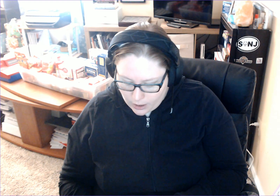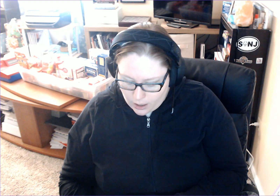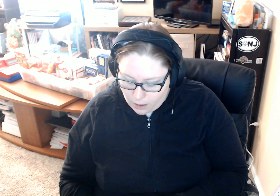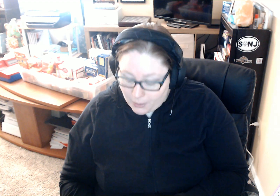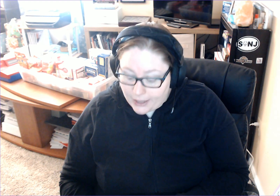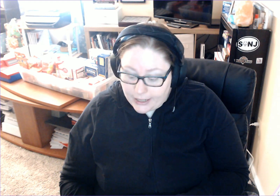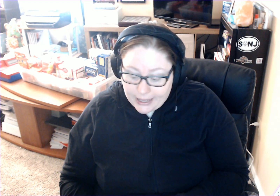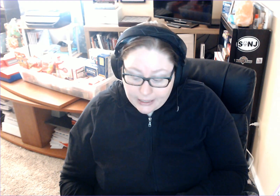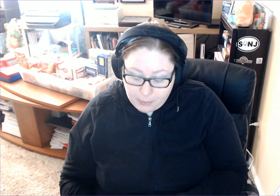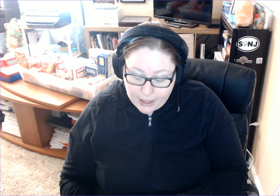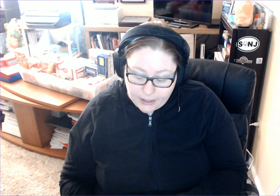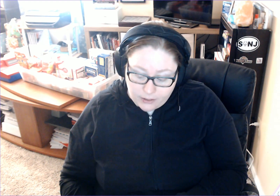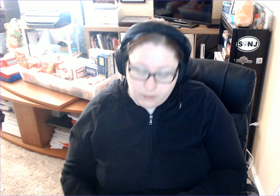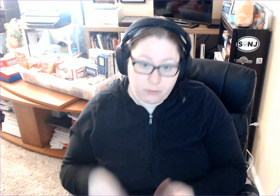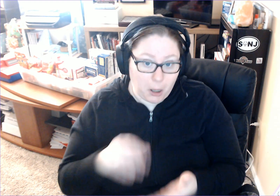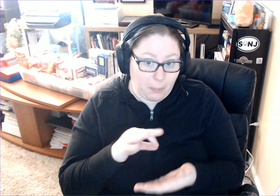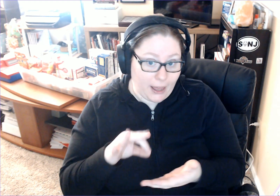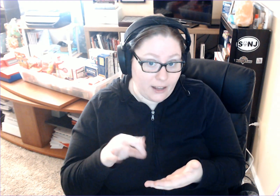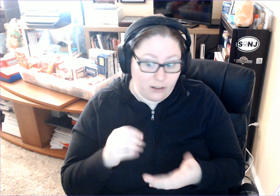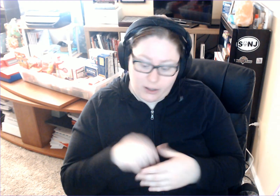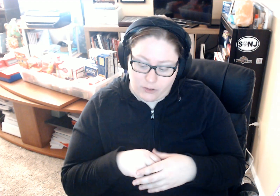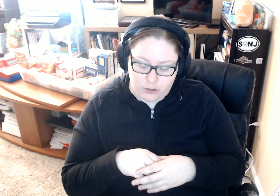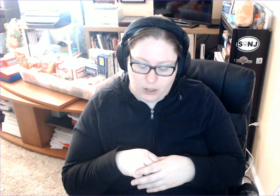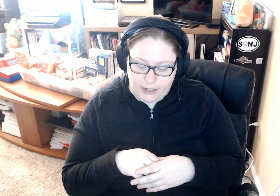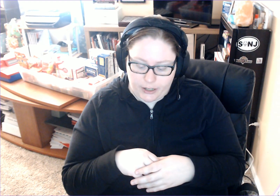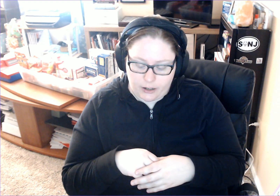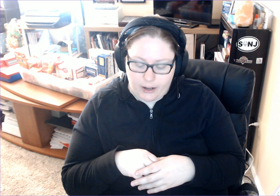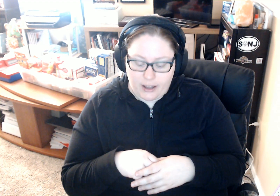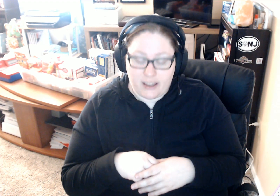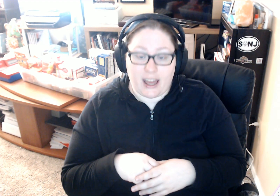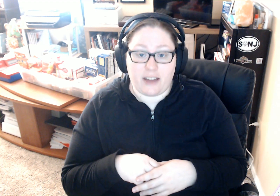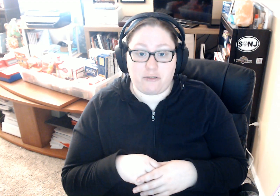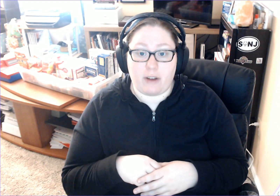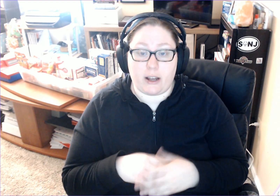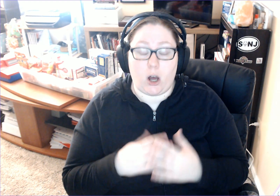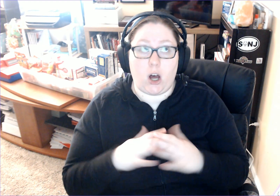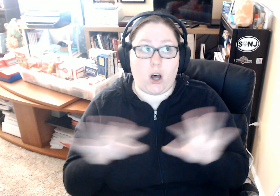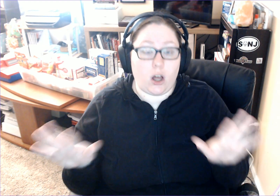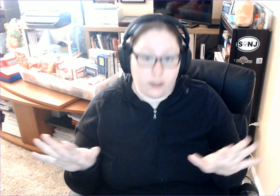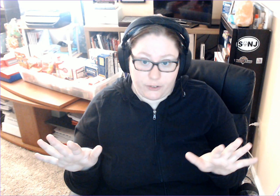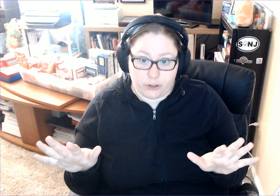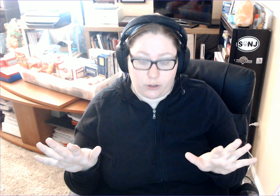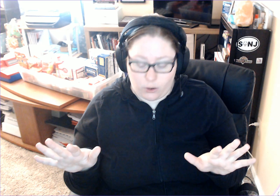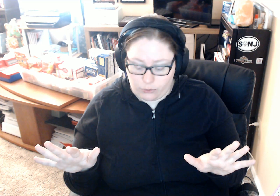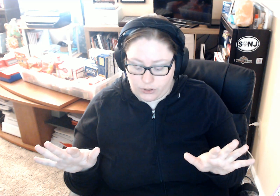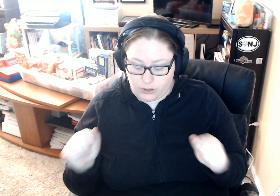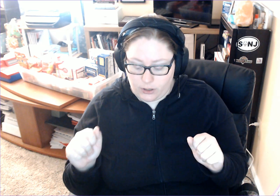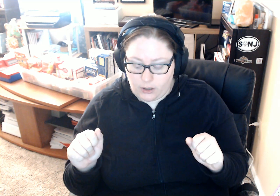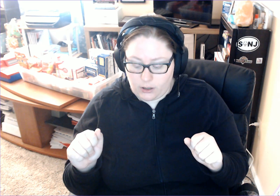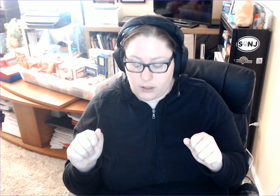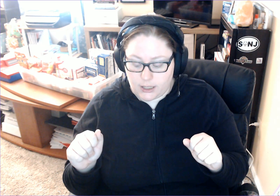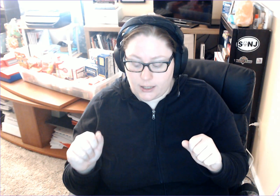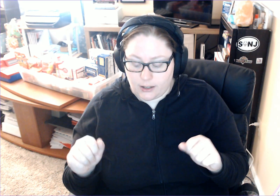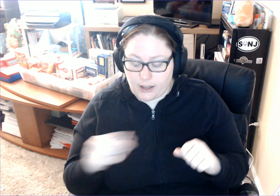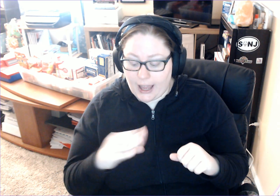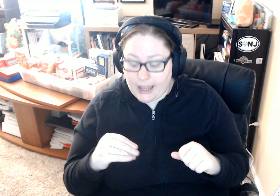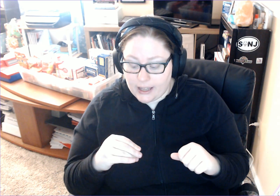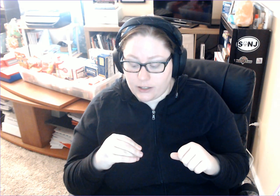An ink pen, a pen in the dryer, can wreck all of your clothes. And you